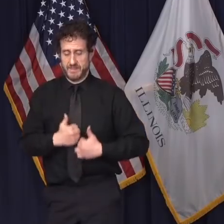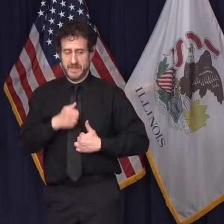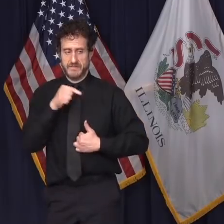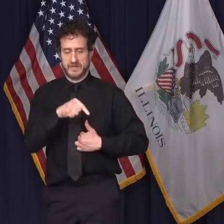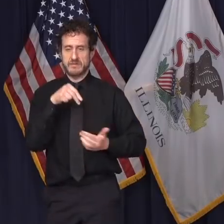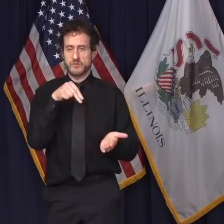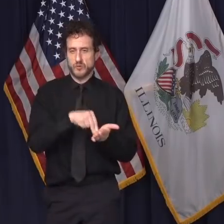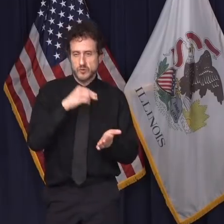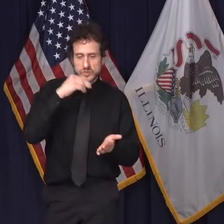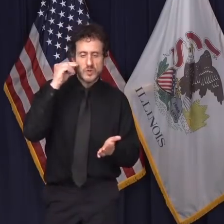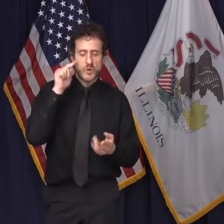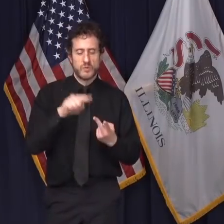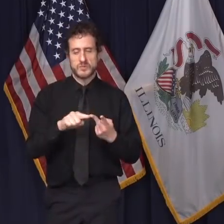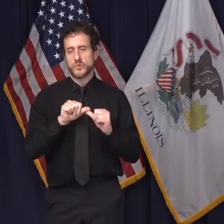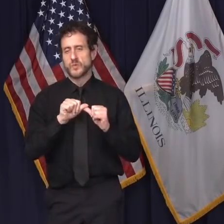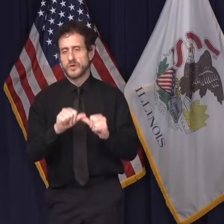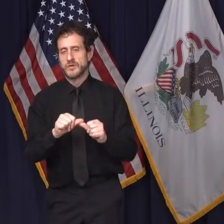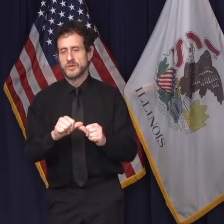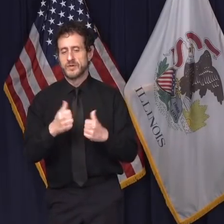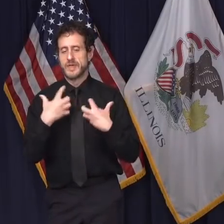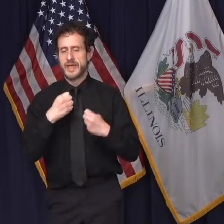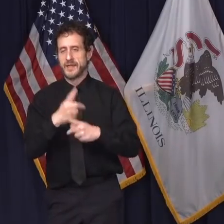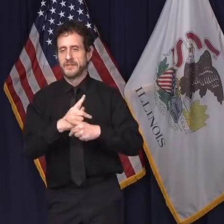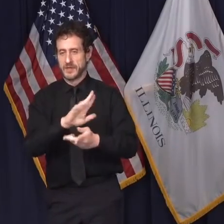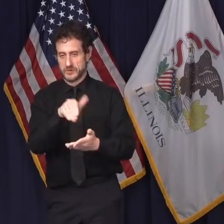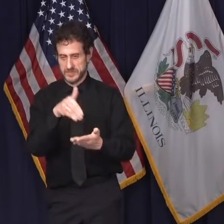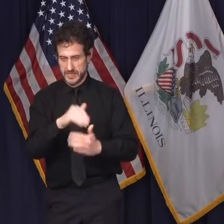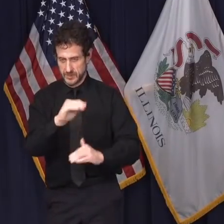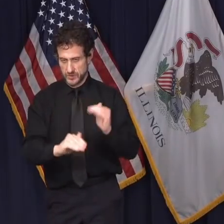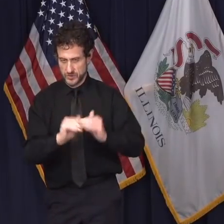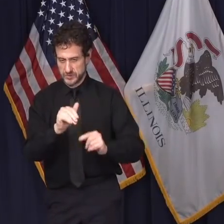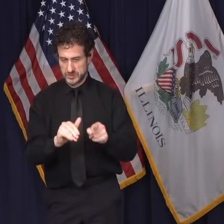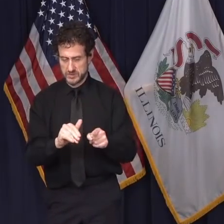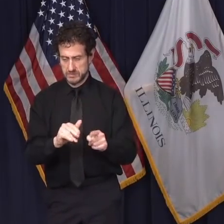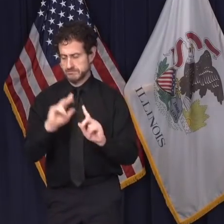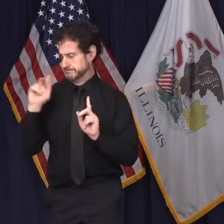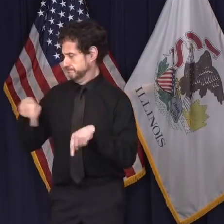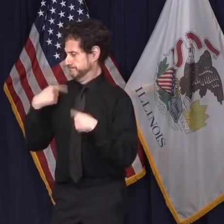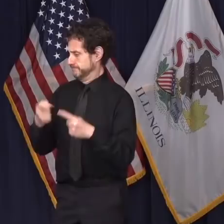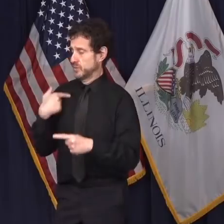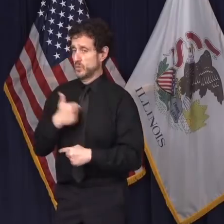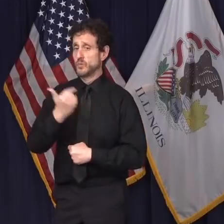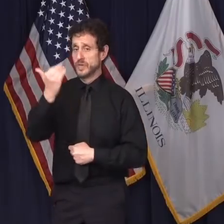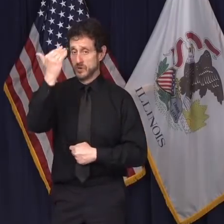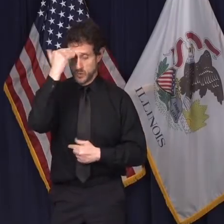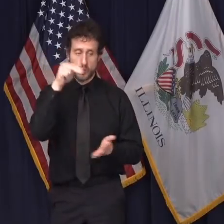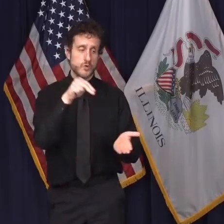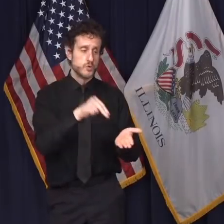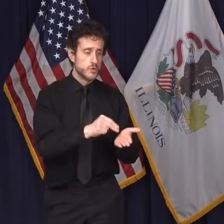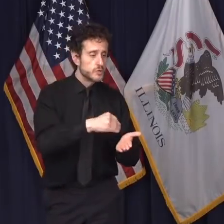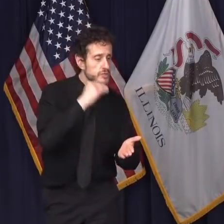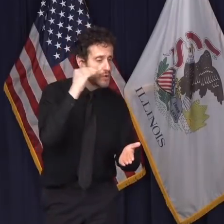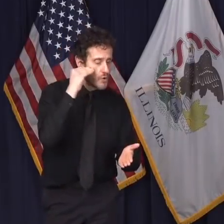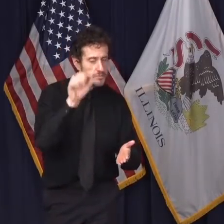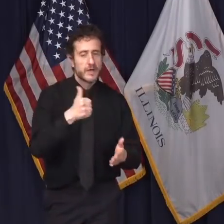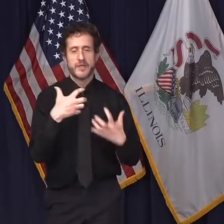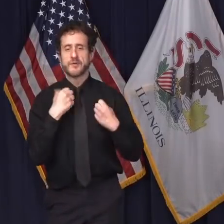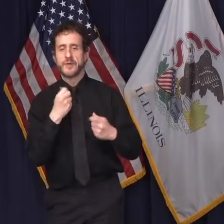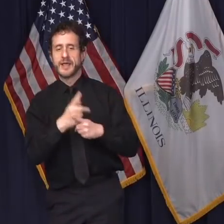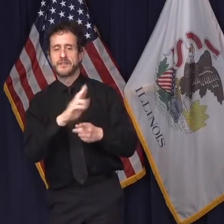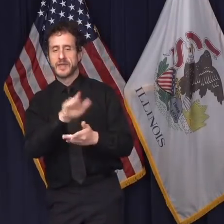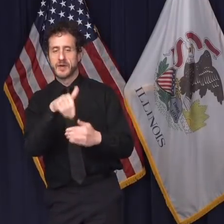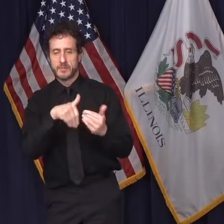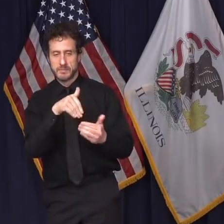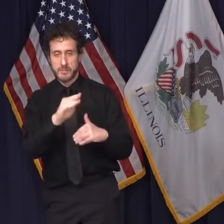long-term care facilities. And as we've known from the beginning, nursing homes and other congregate settings